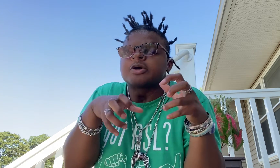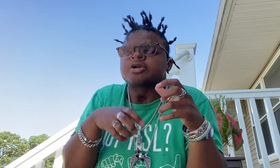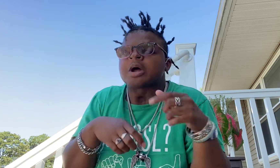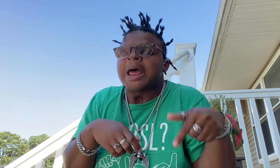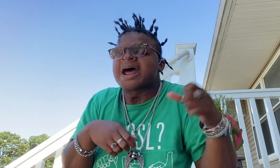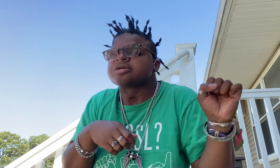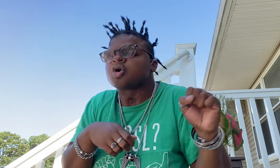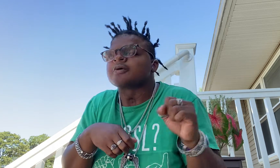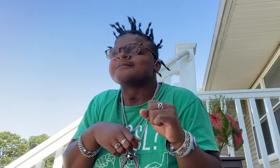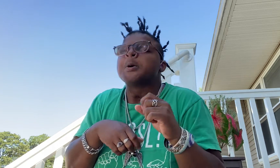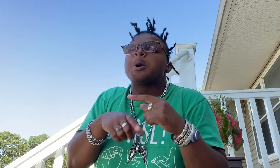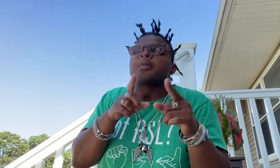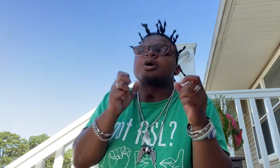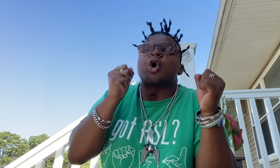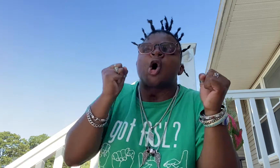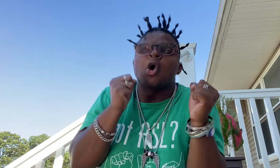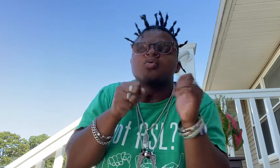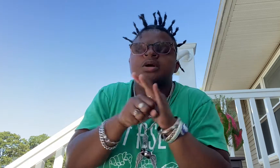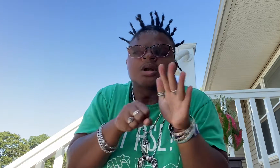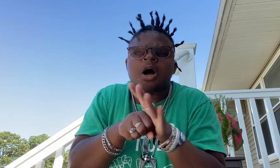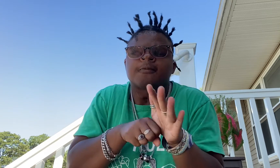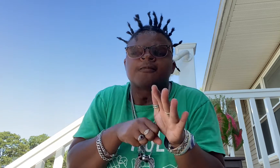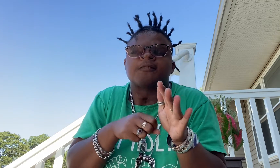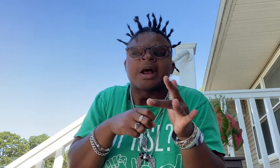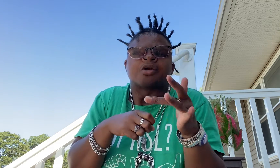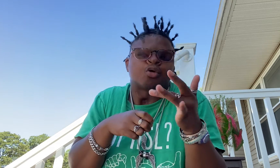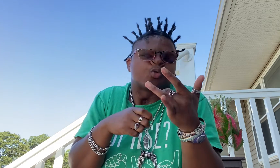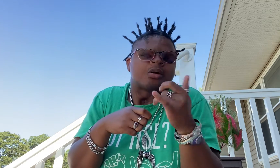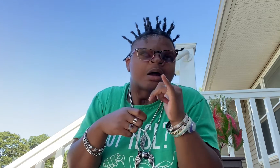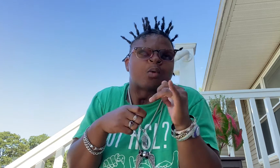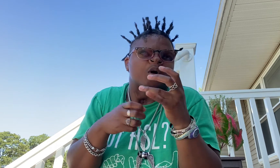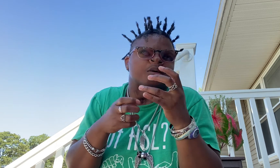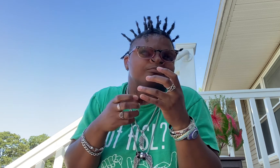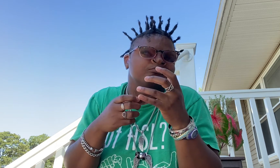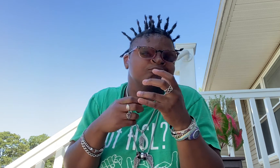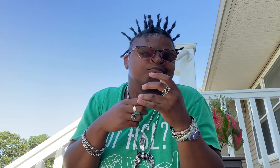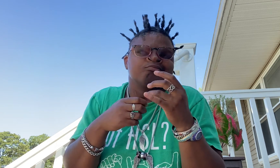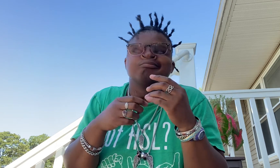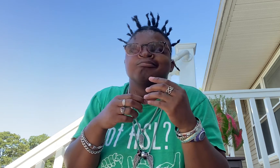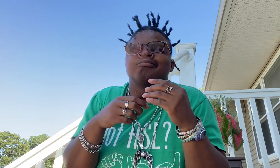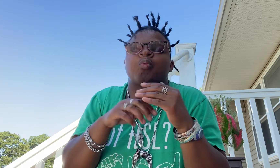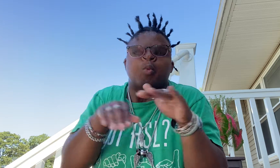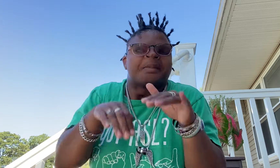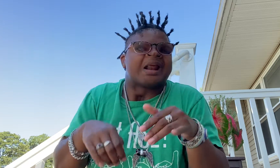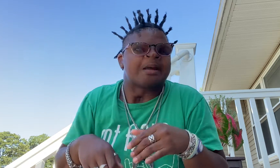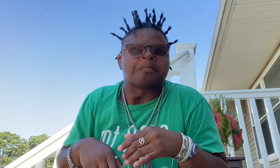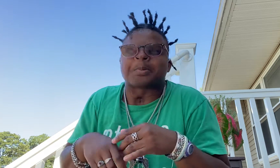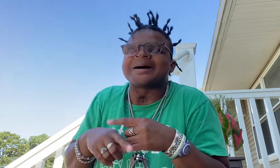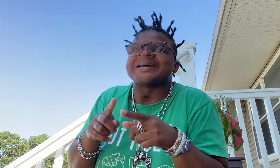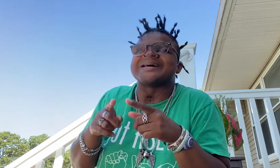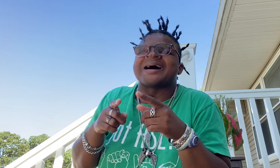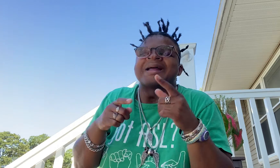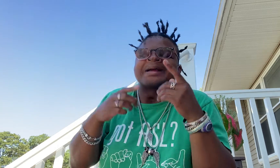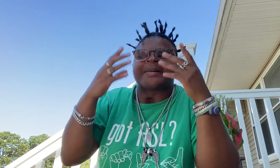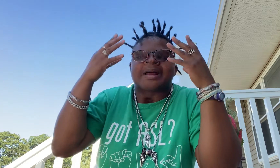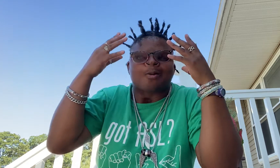your ass off, but cold enough that you would not want to swim in it. But I get my hair